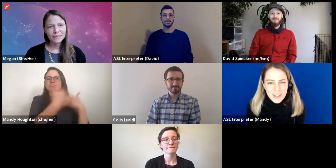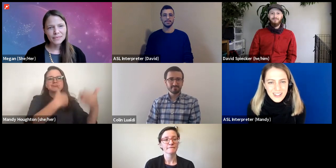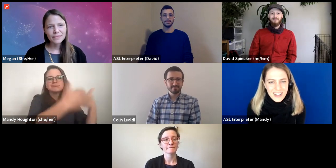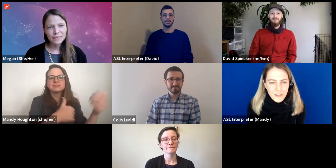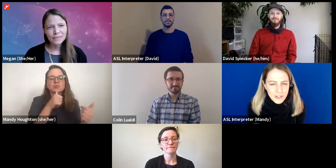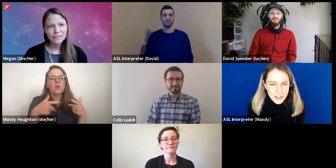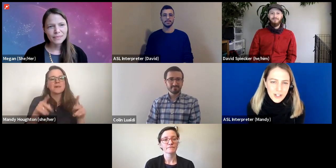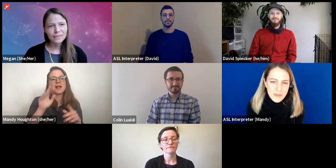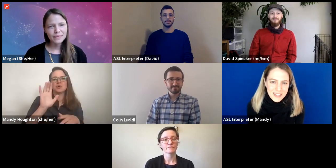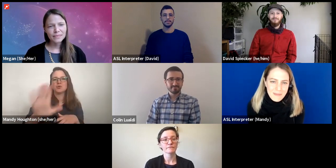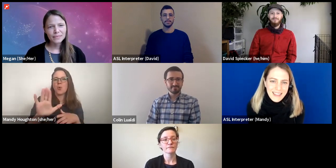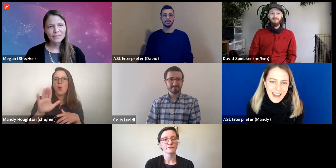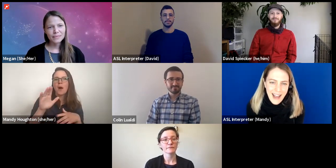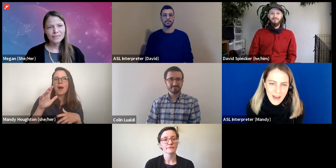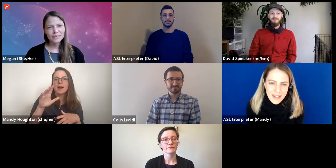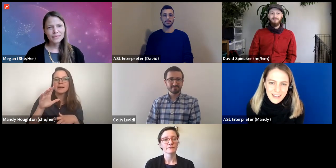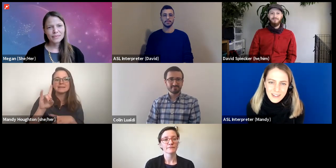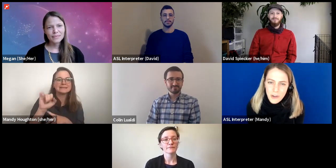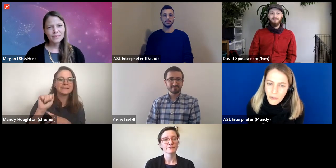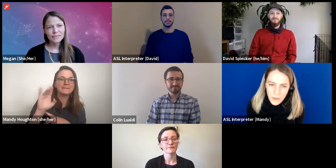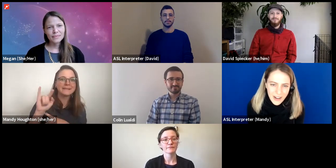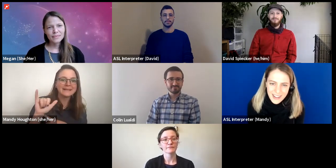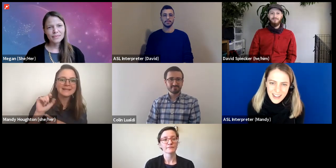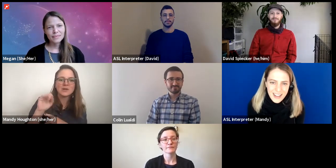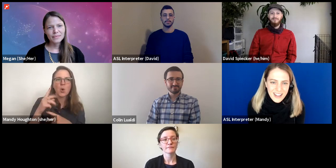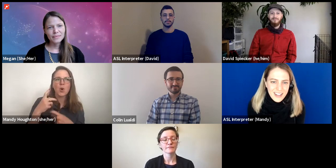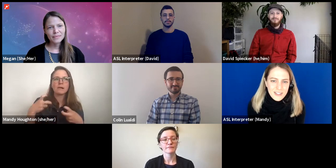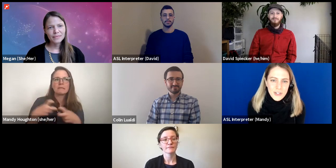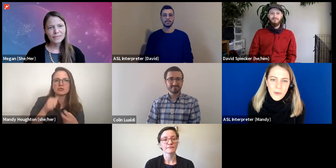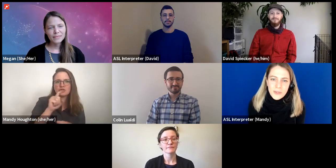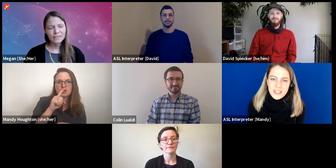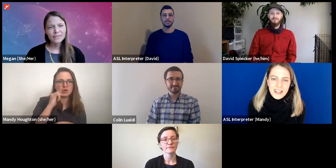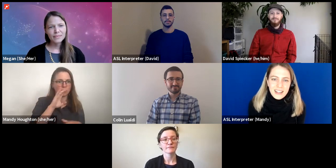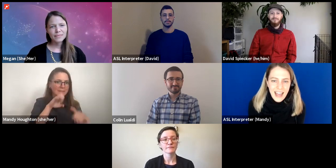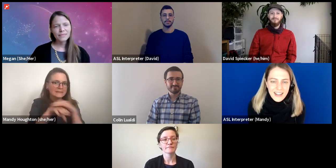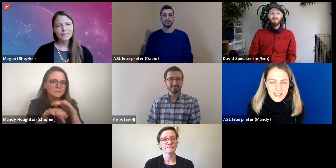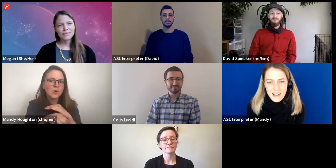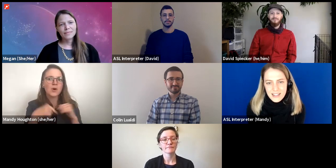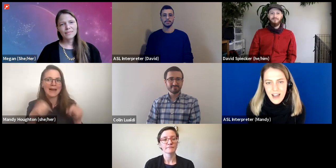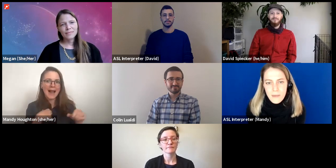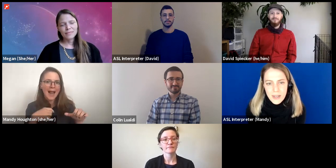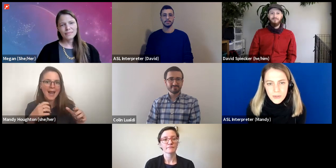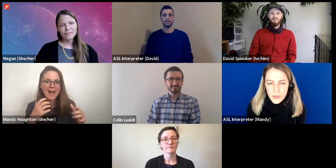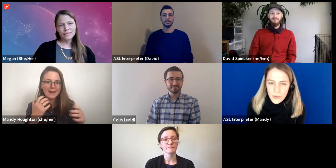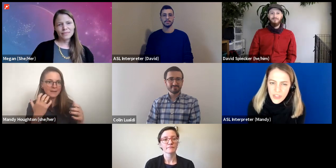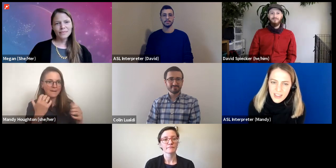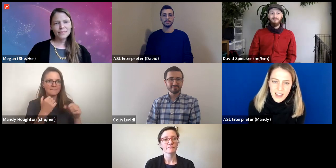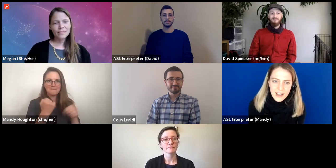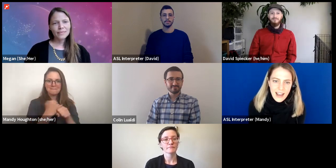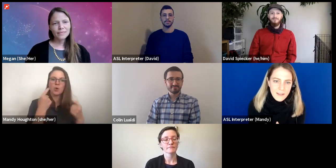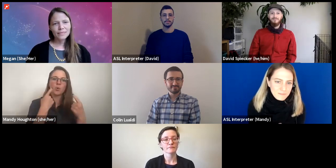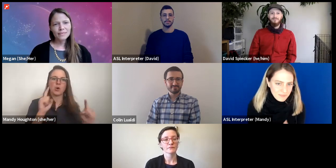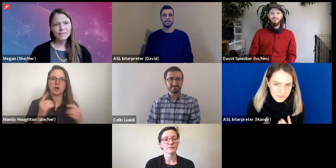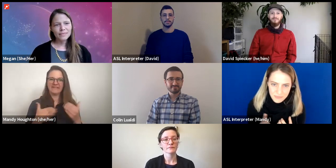do, if you're determined to make that happen, go for it. Don't let that stop you. Don't think